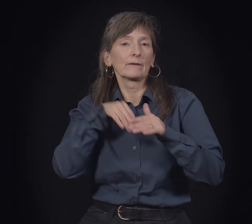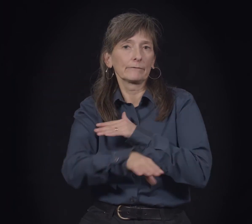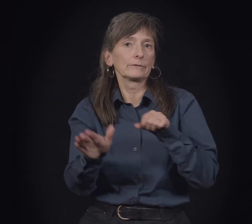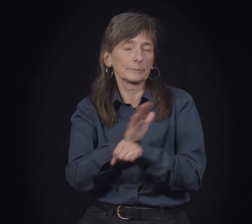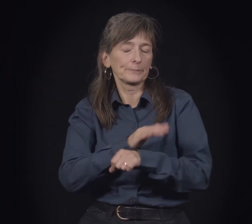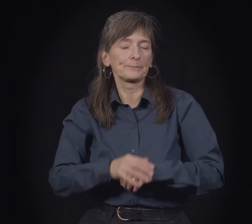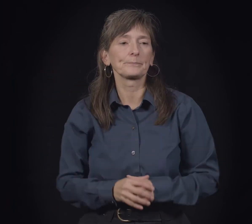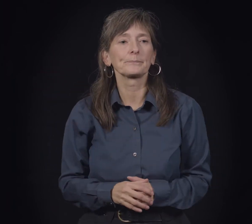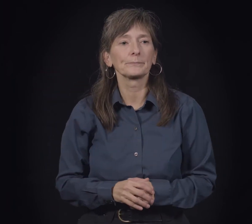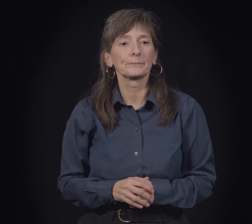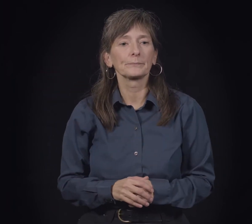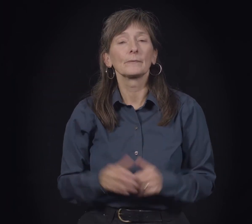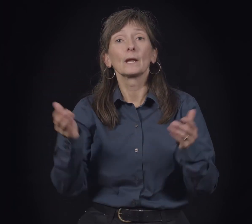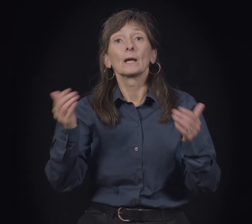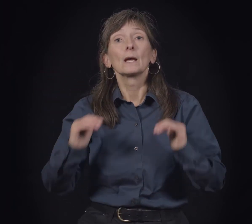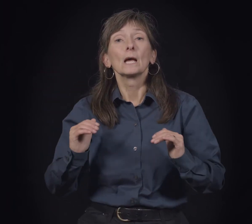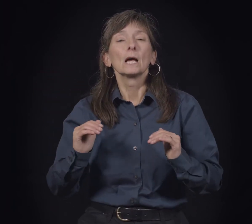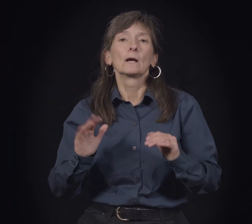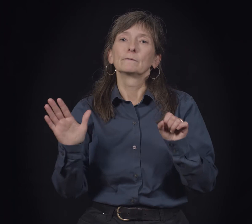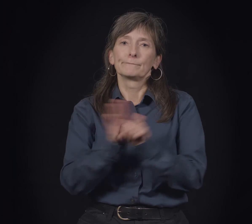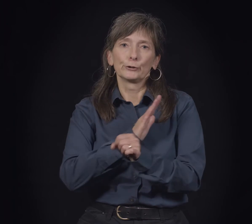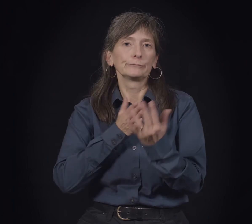There must be transparency of the whole process.